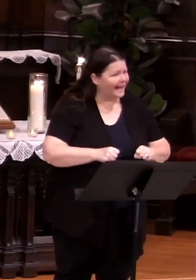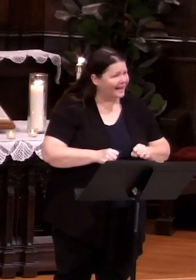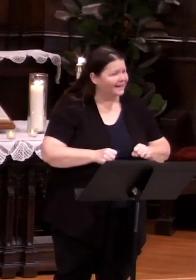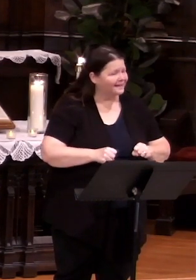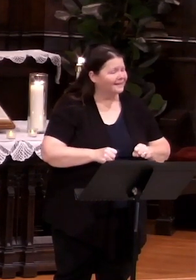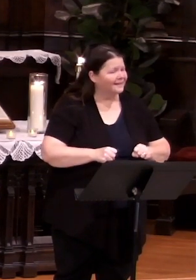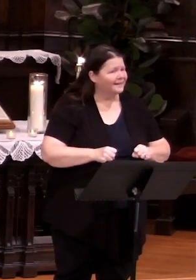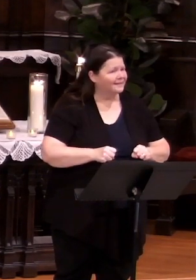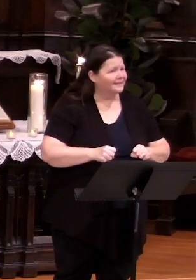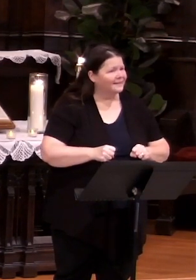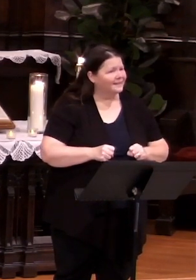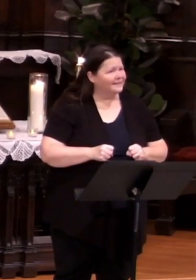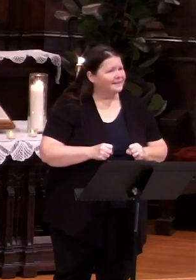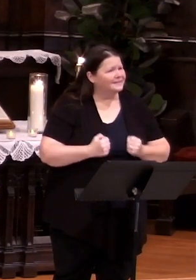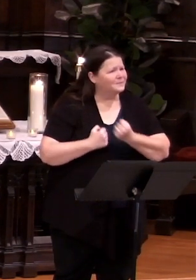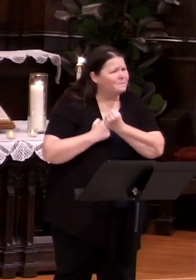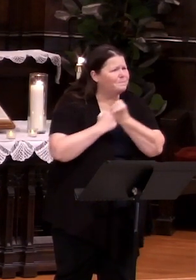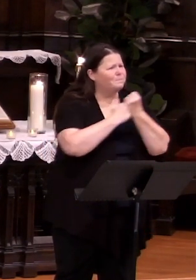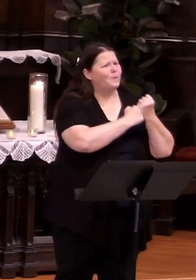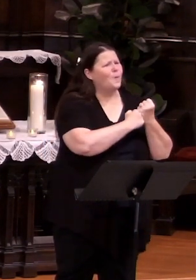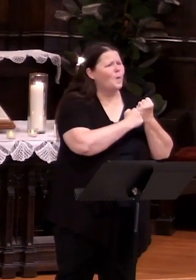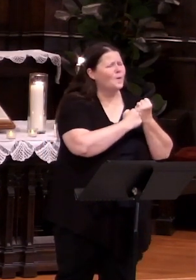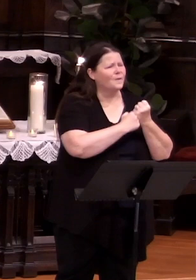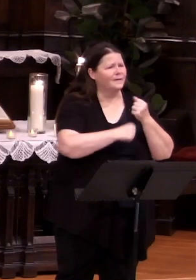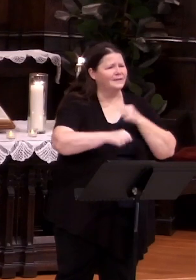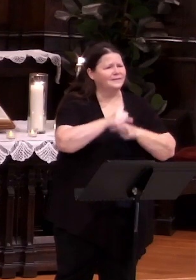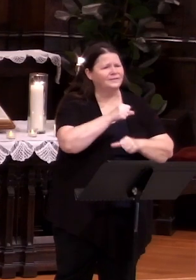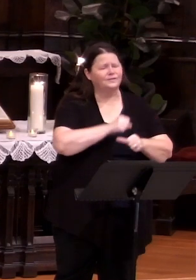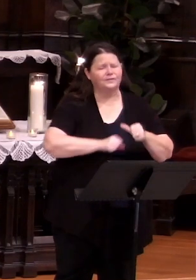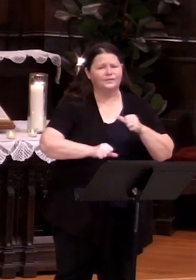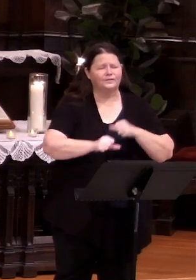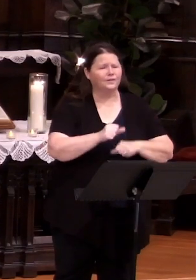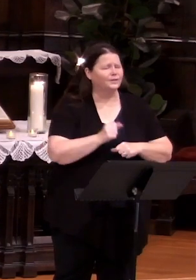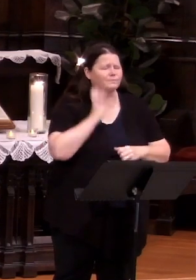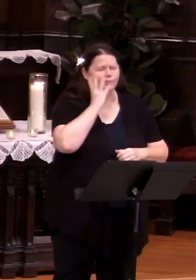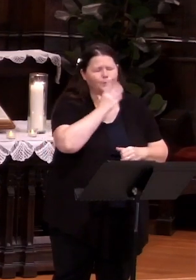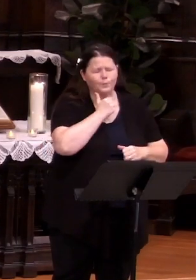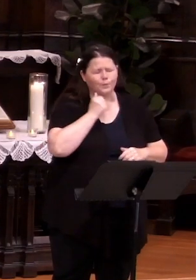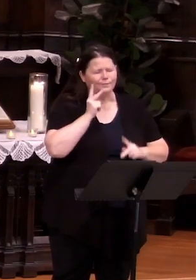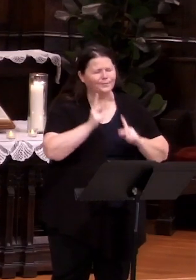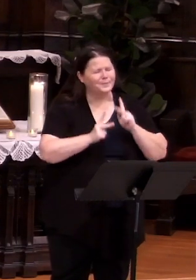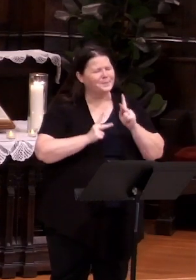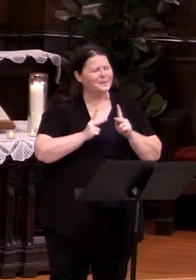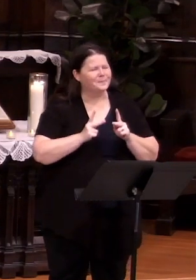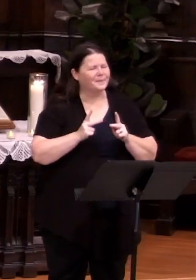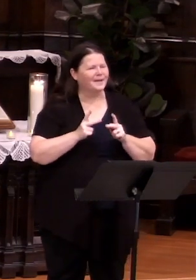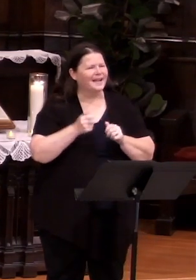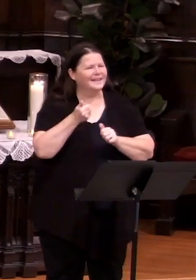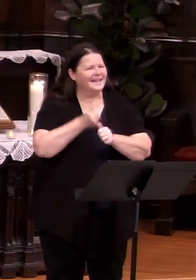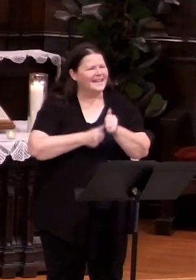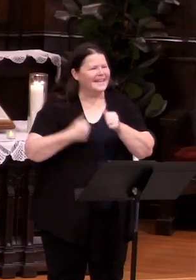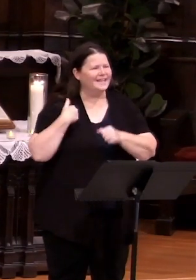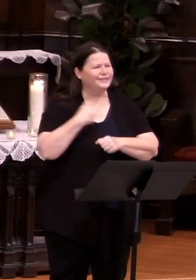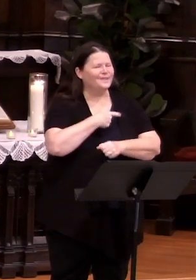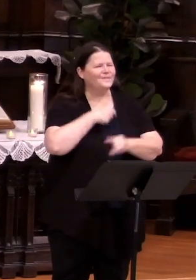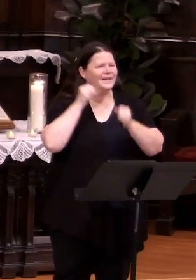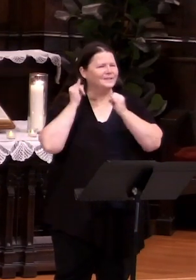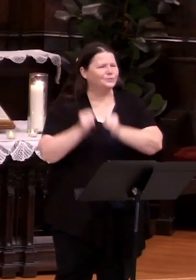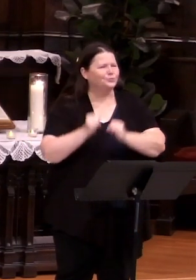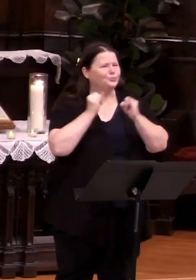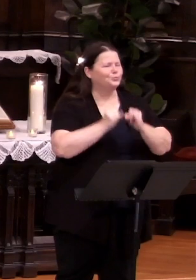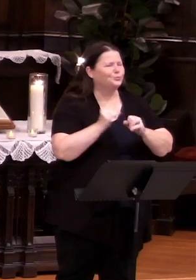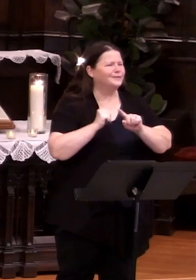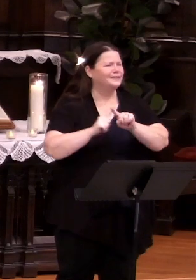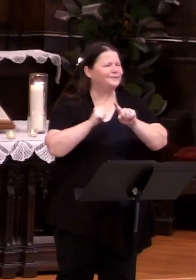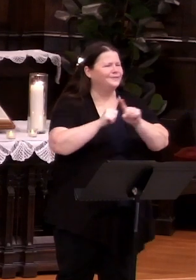might we instead lift one another up as beautiful individuals who are unique and different